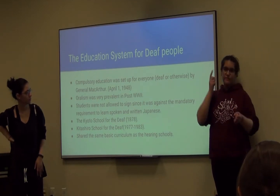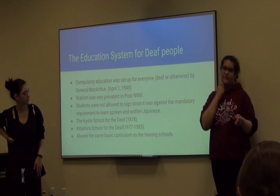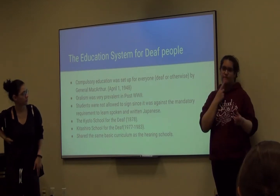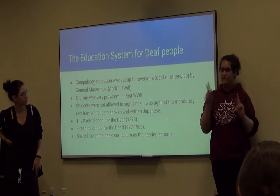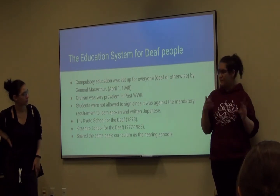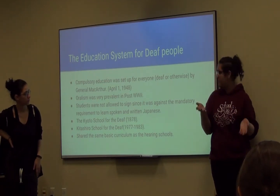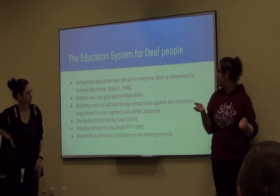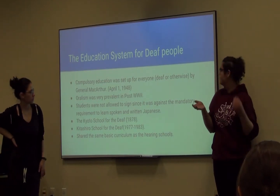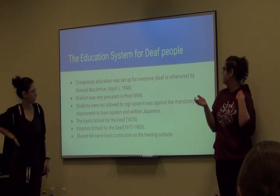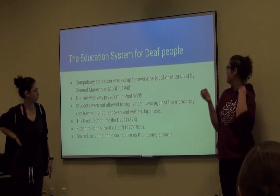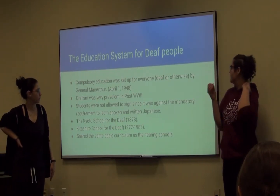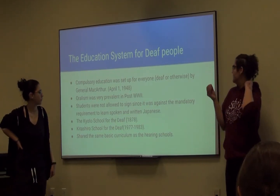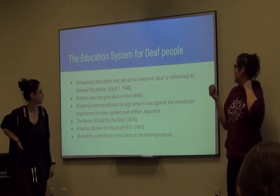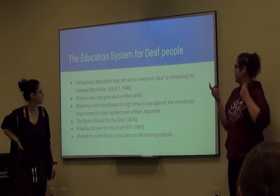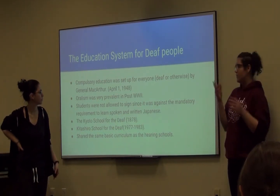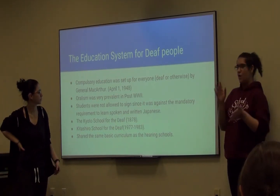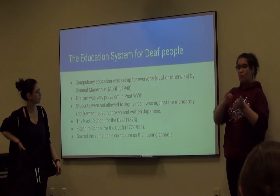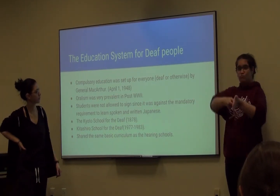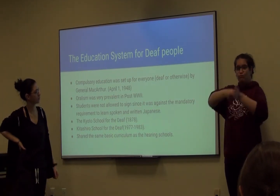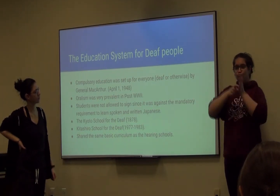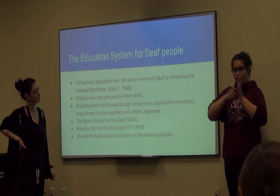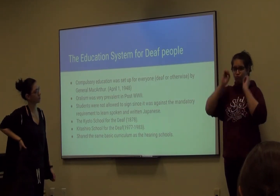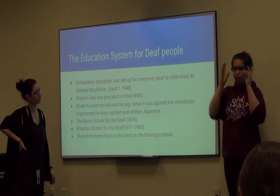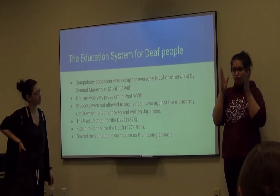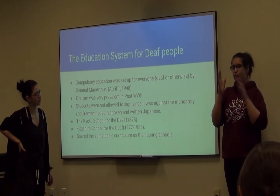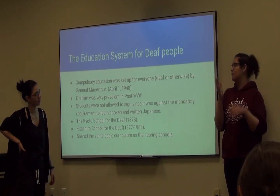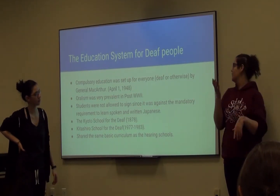The education system for deaf people in Japan.